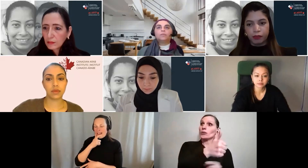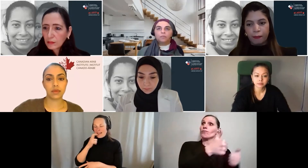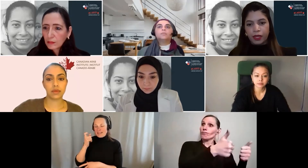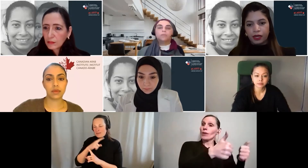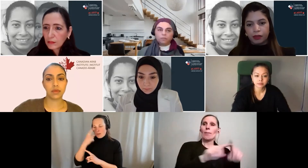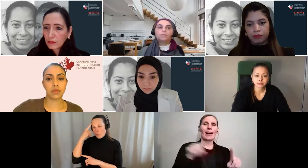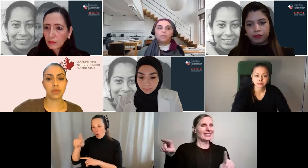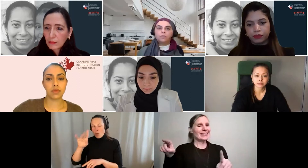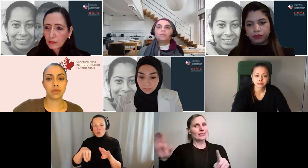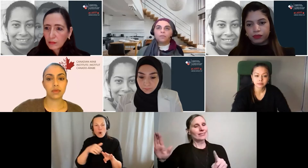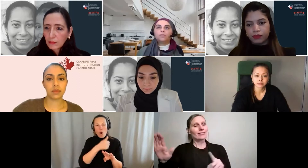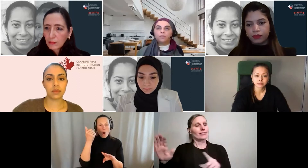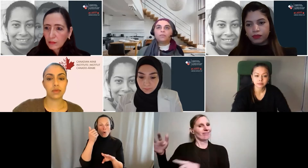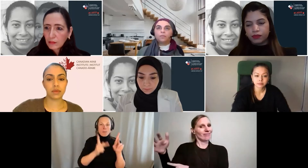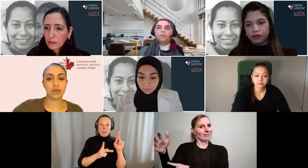well.